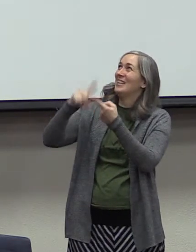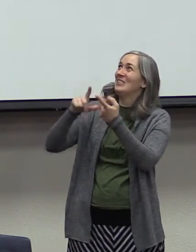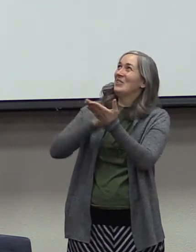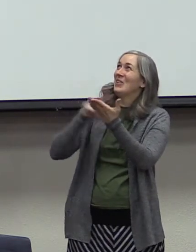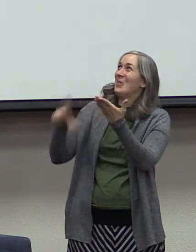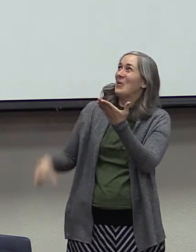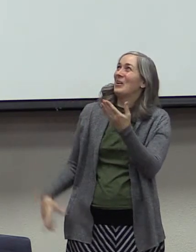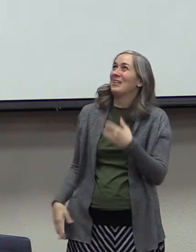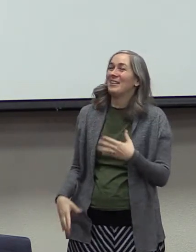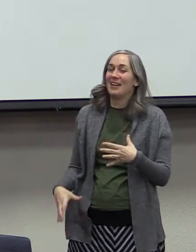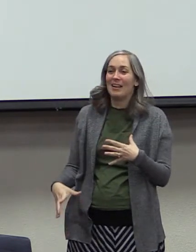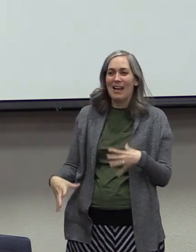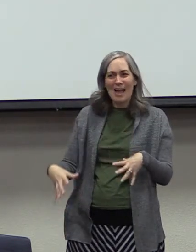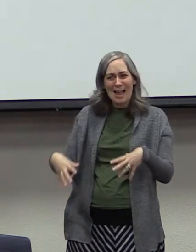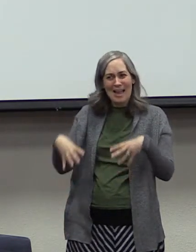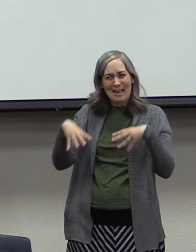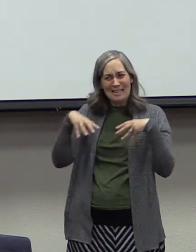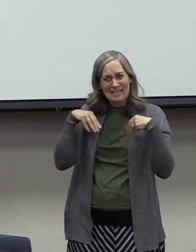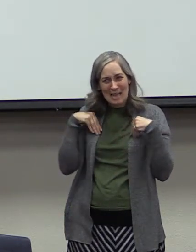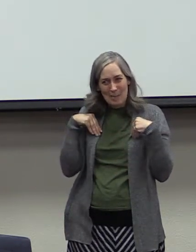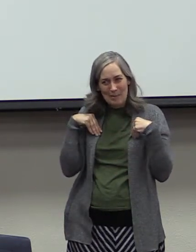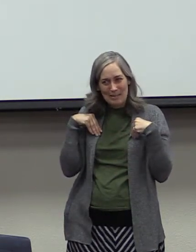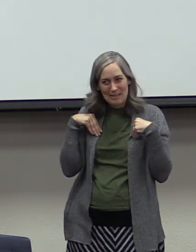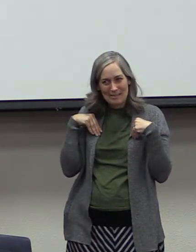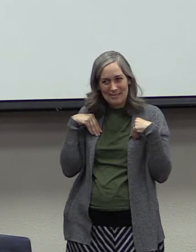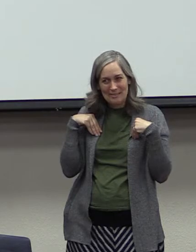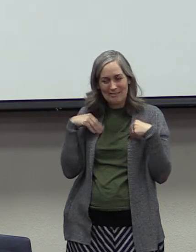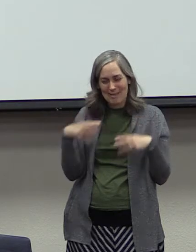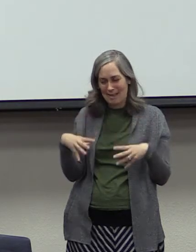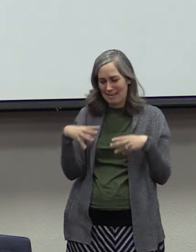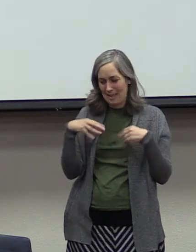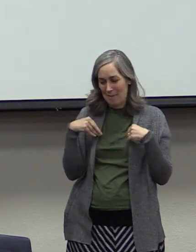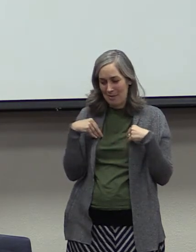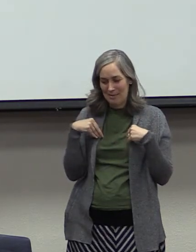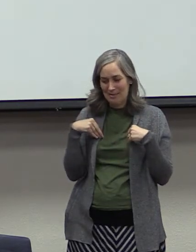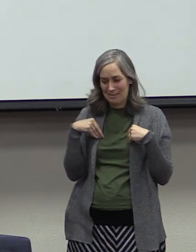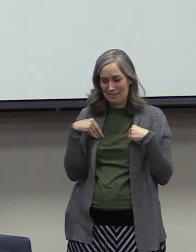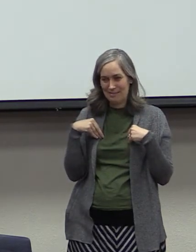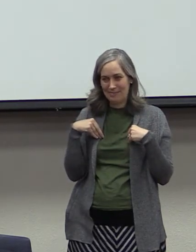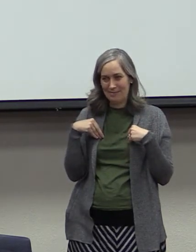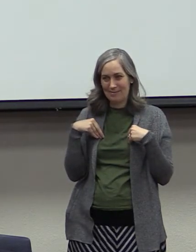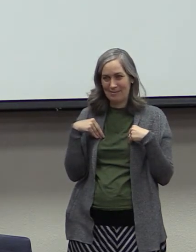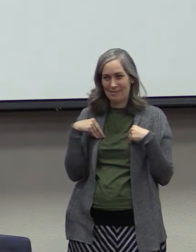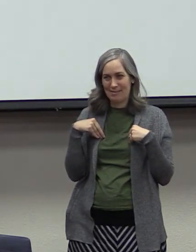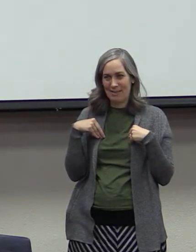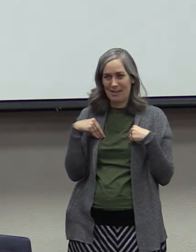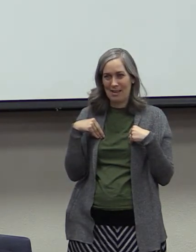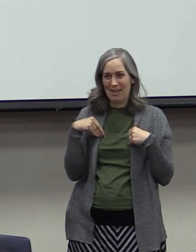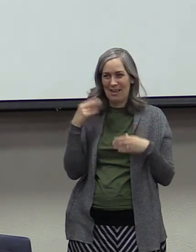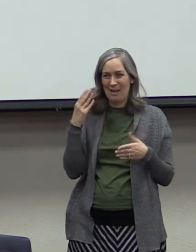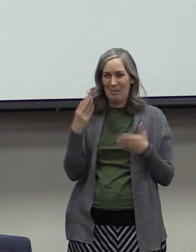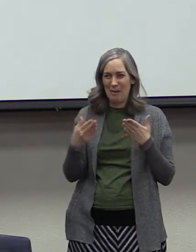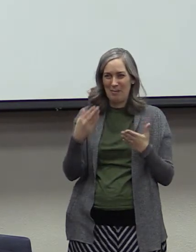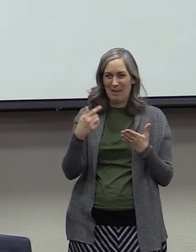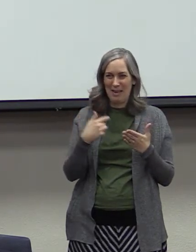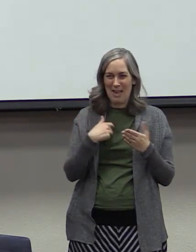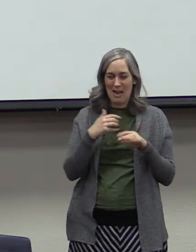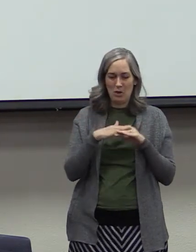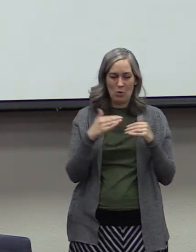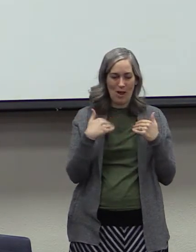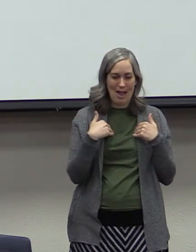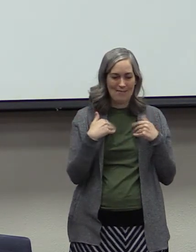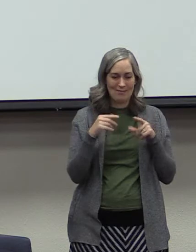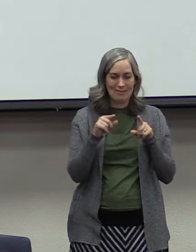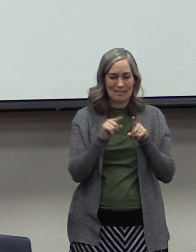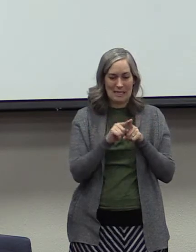Acceptance. Acceptance when I don't have the same best in quantity that I